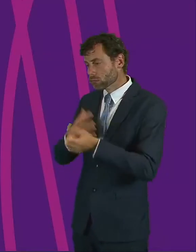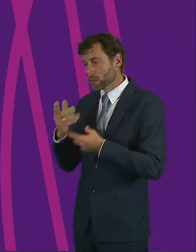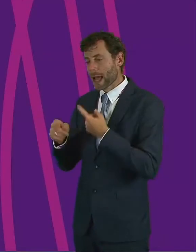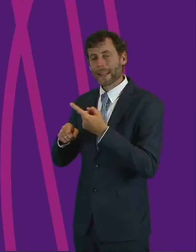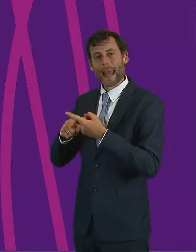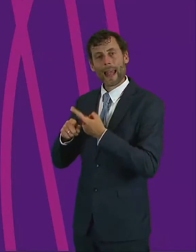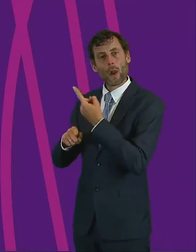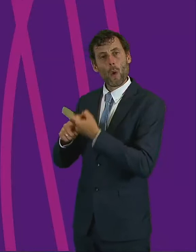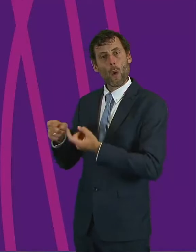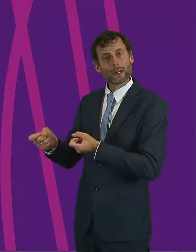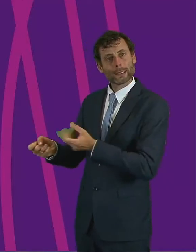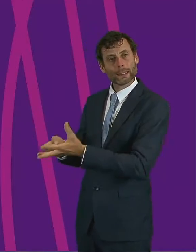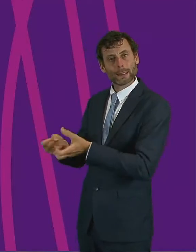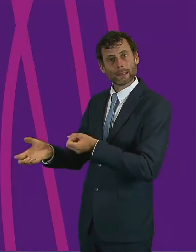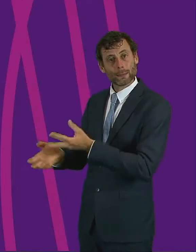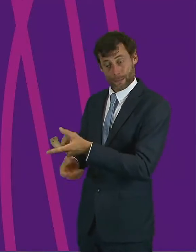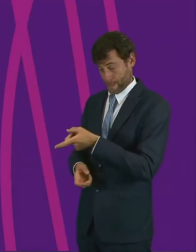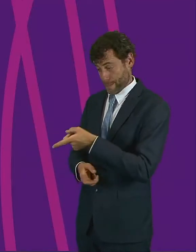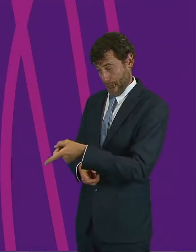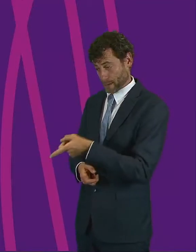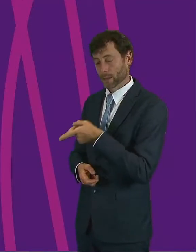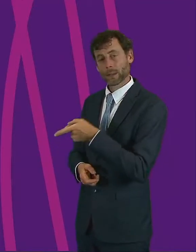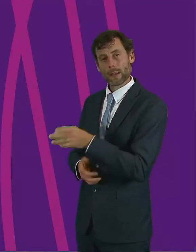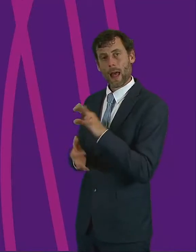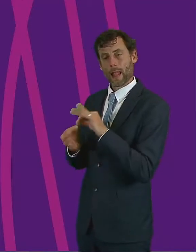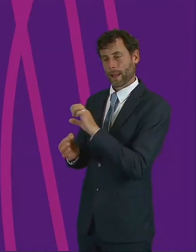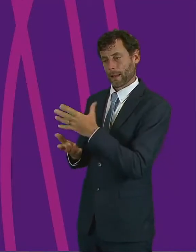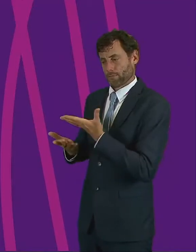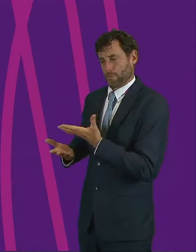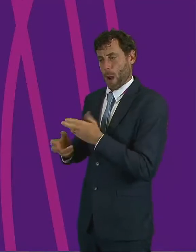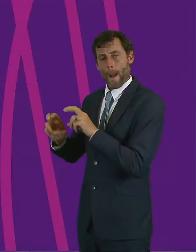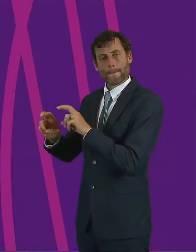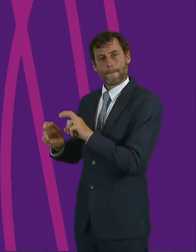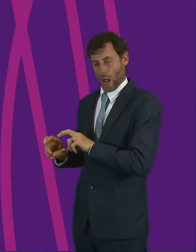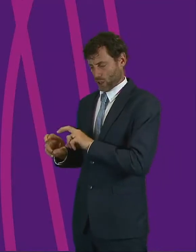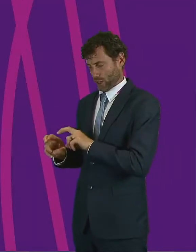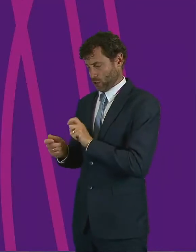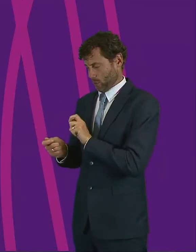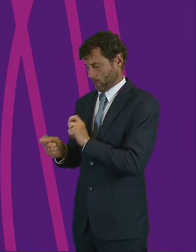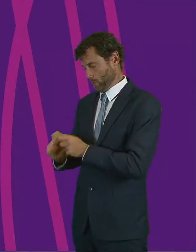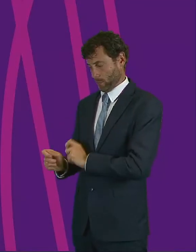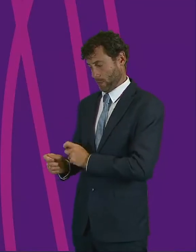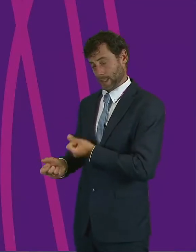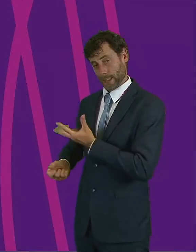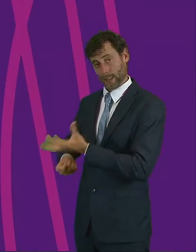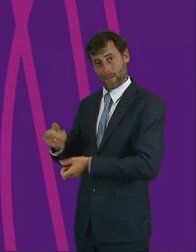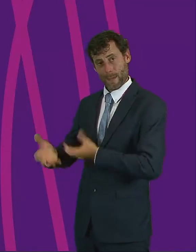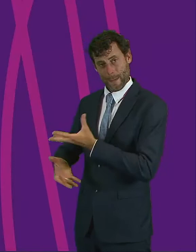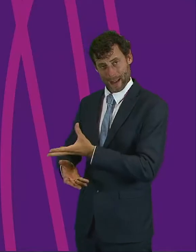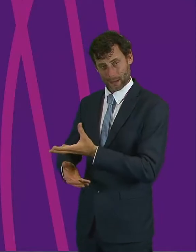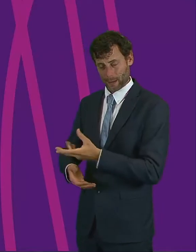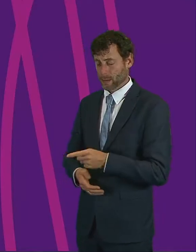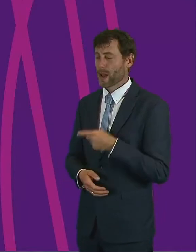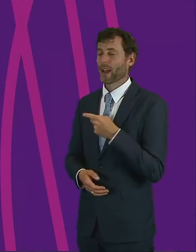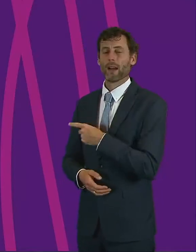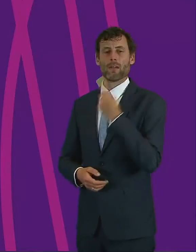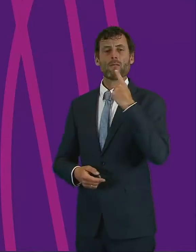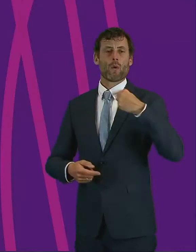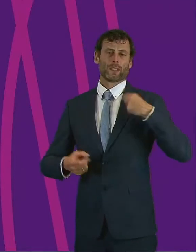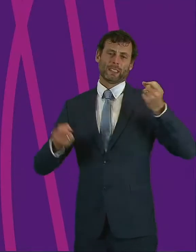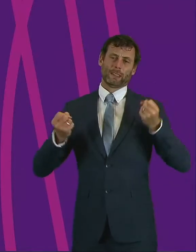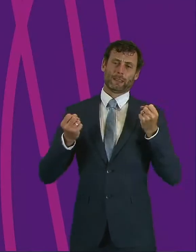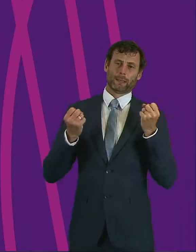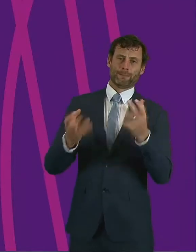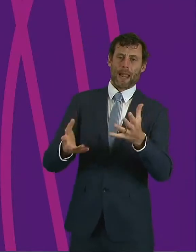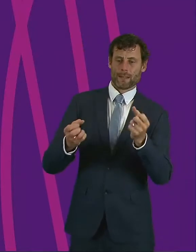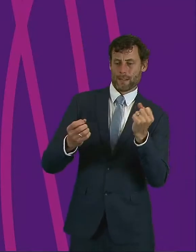is mostly recycled from existing budgets. But that disappointing figure is at odds with those being quoted by some parties yesterday.